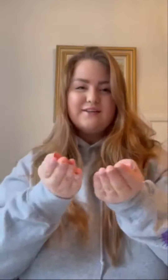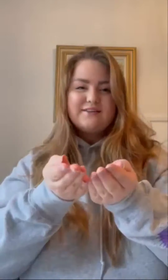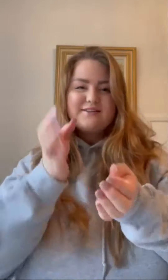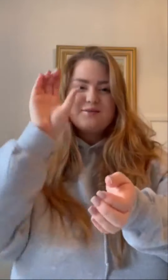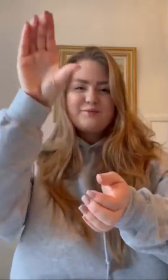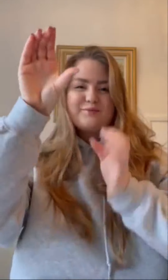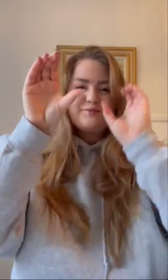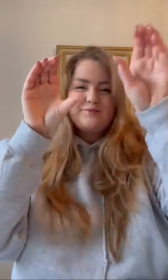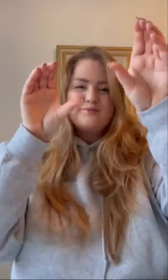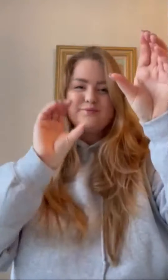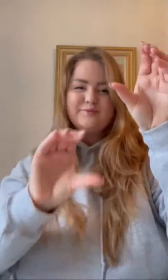Continents.